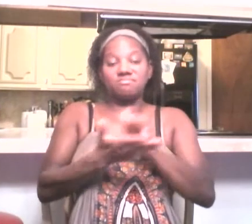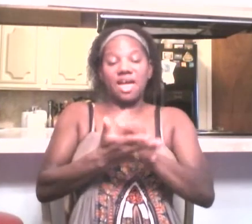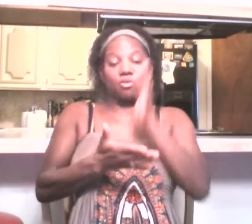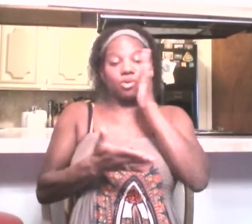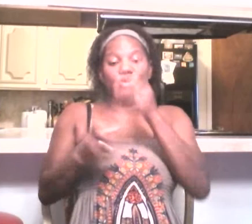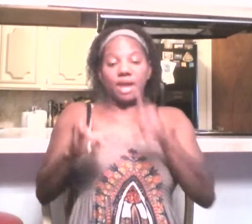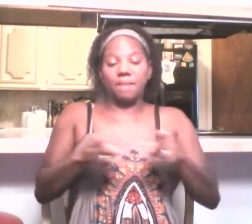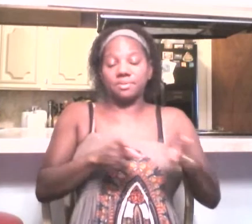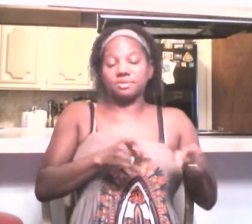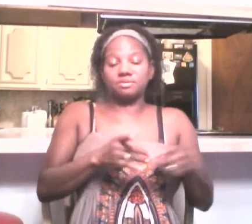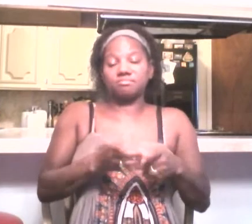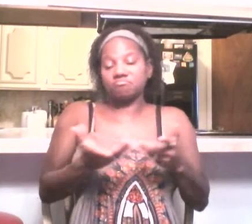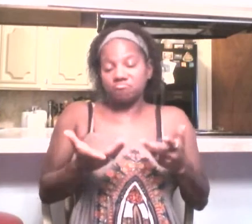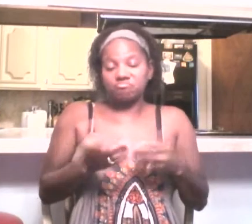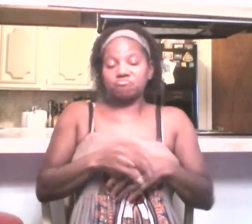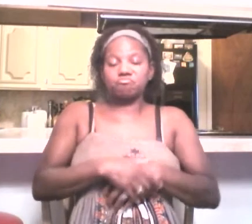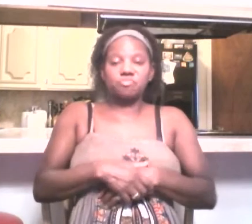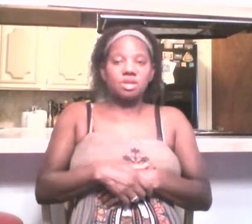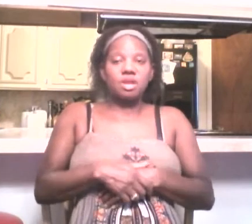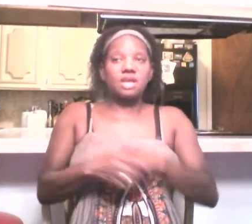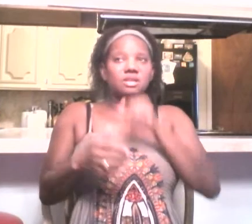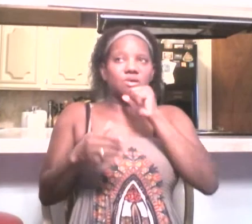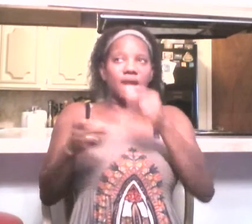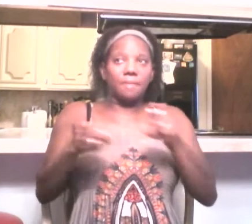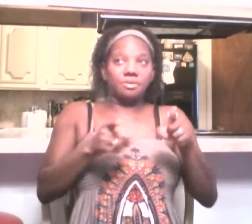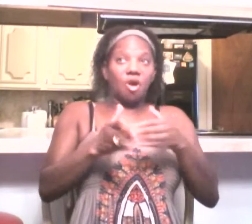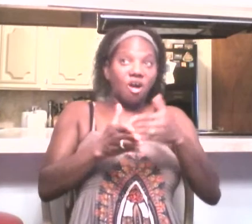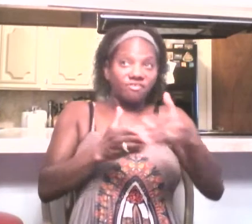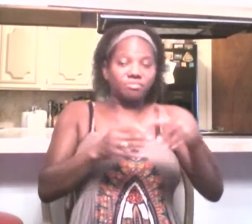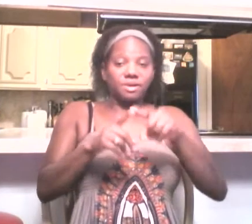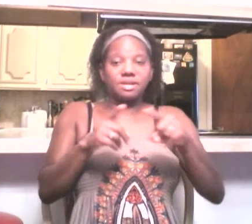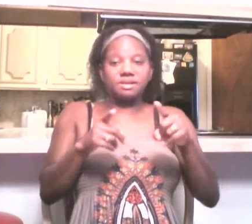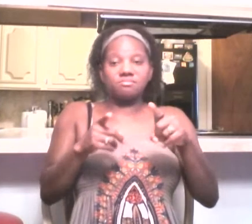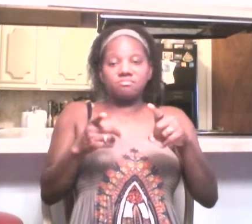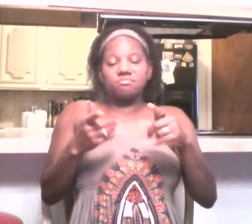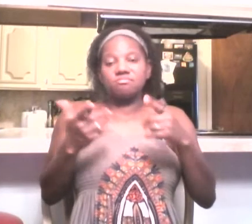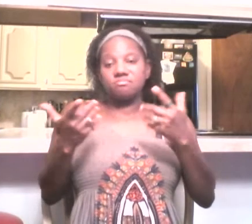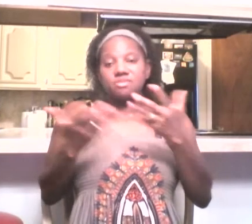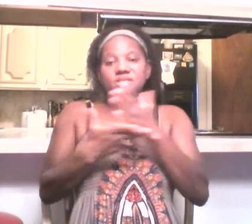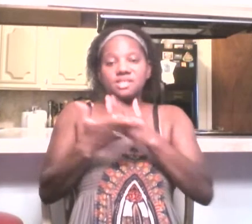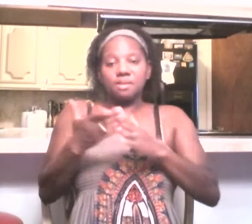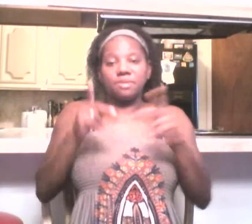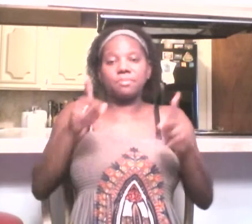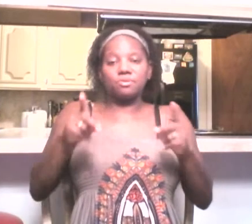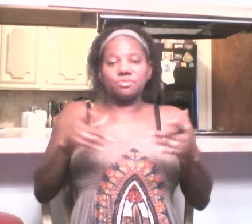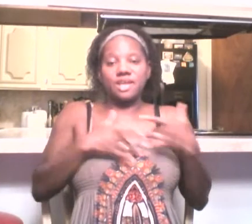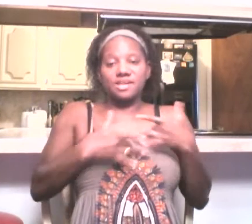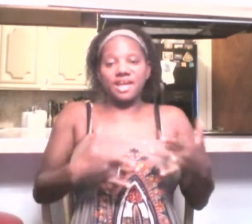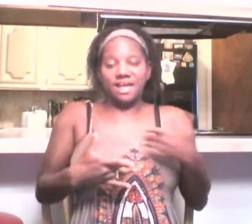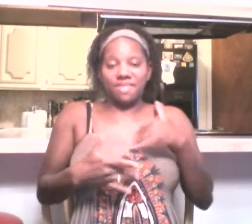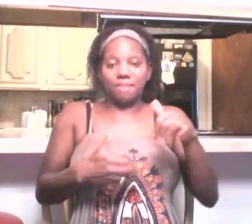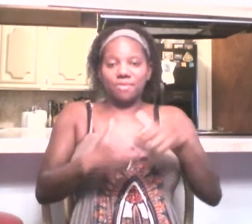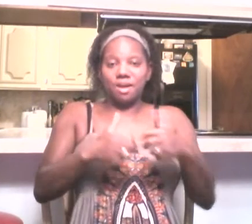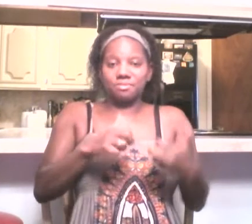That will happen. It don't happen often, but some people tend to have that problem.